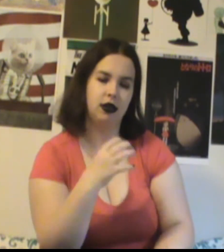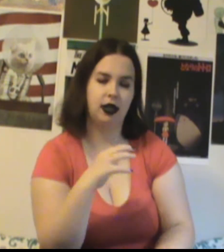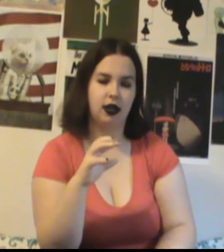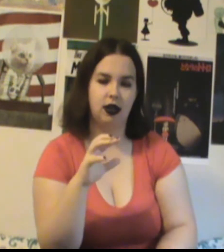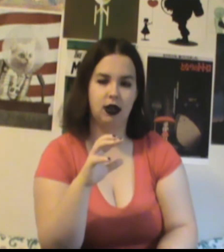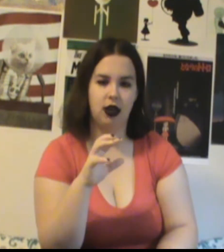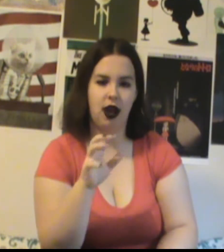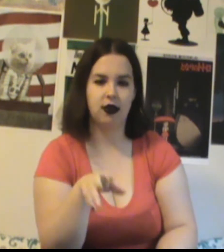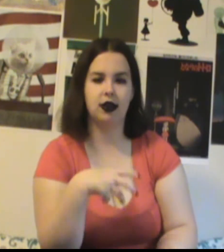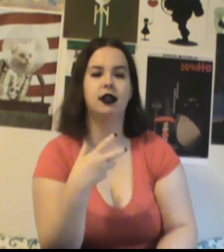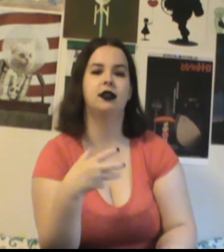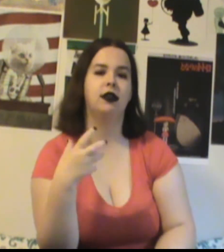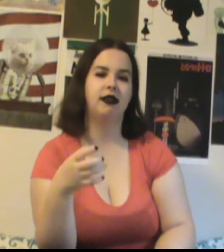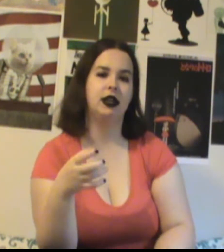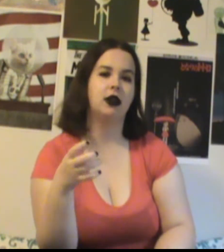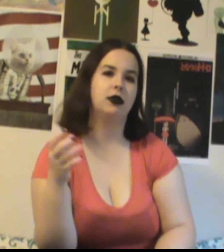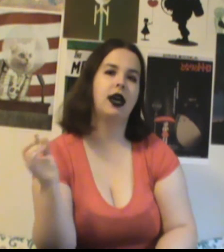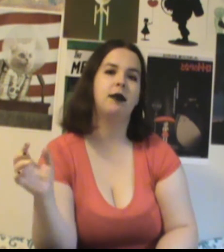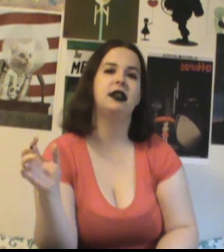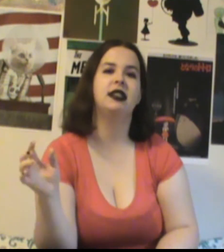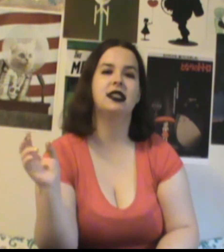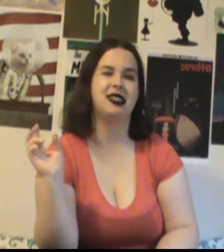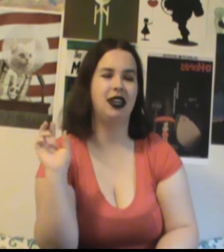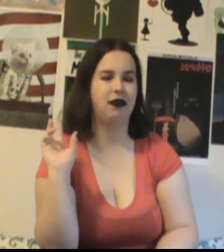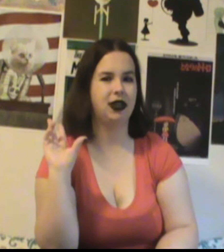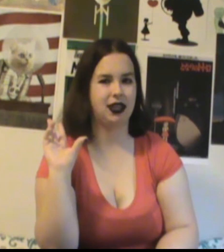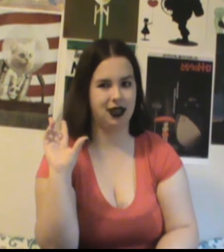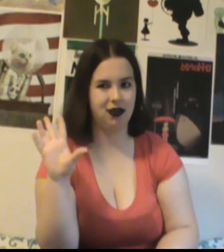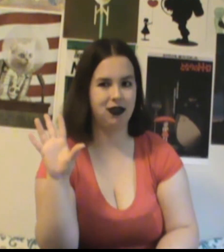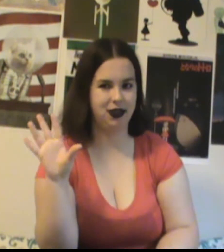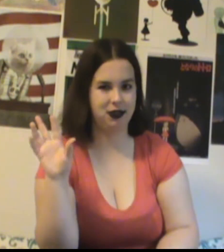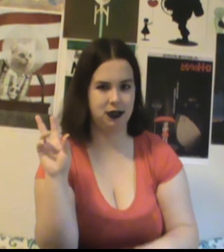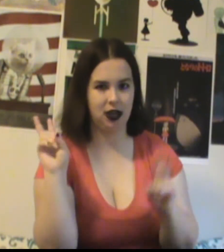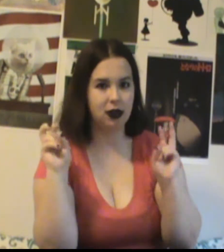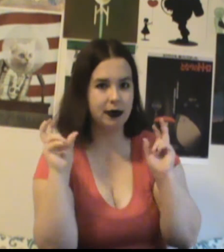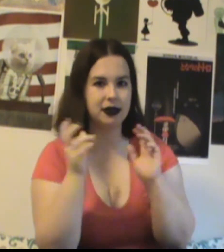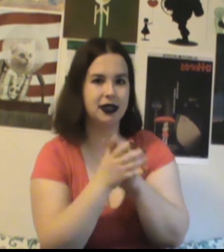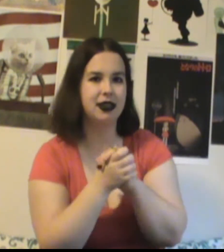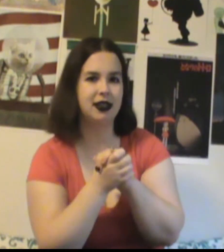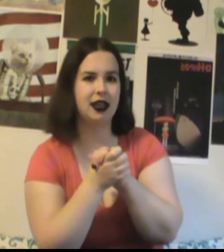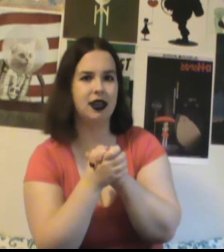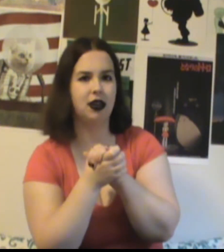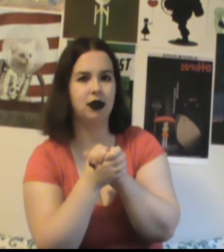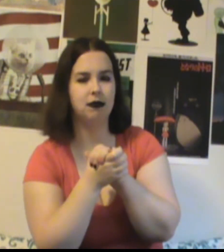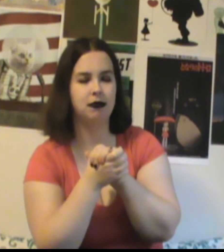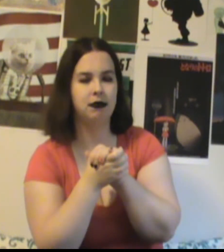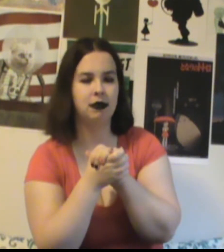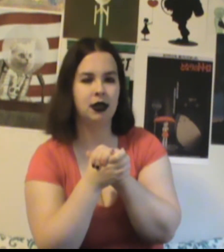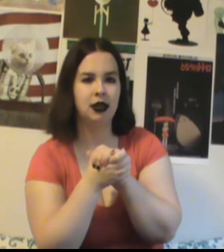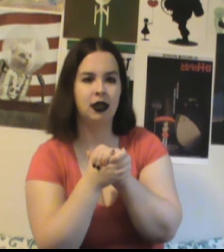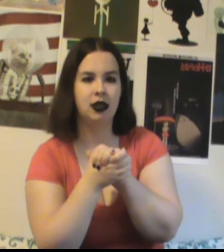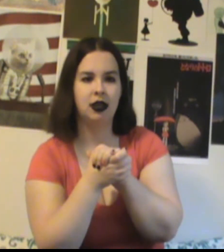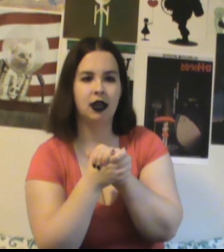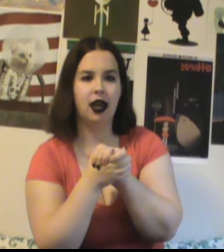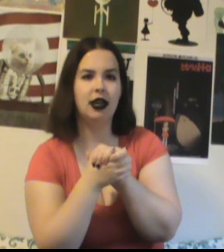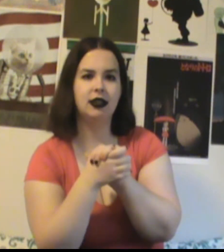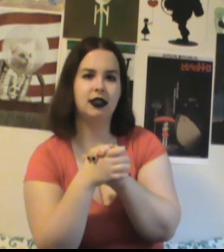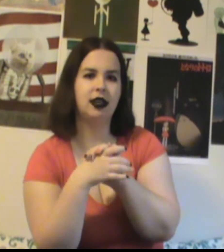like how they're going to slowly figure out who that person is, because I feel like they're the shadow person that Cal and stuff